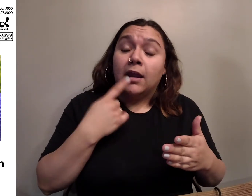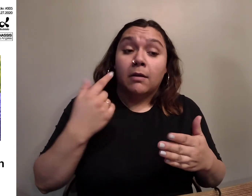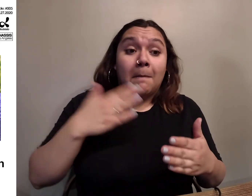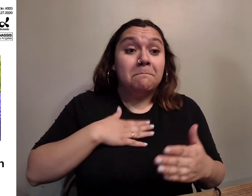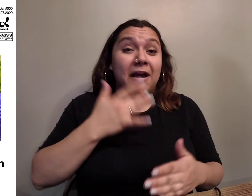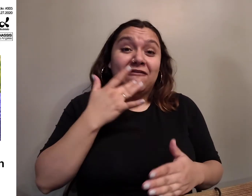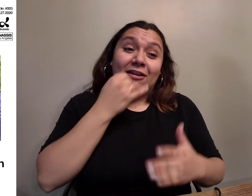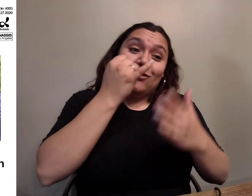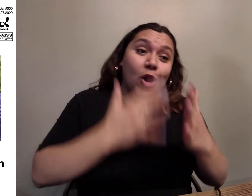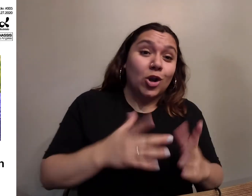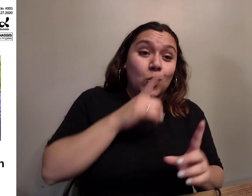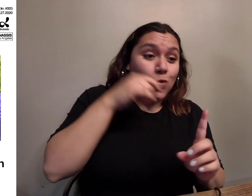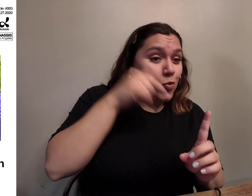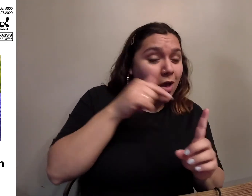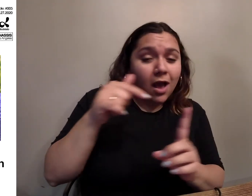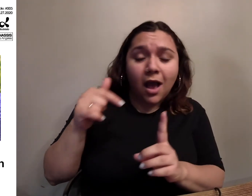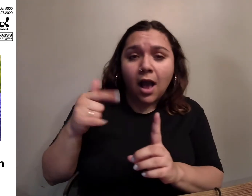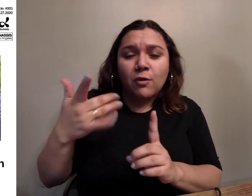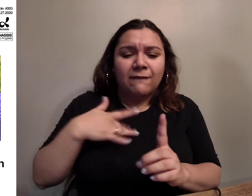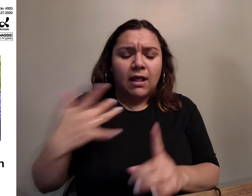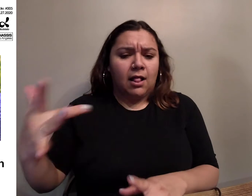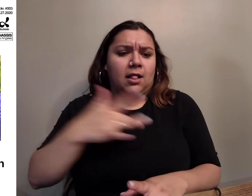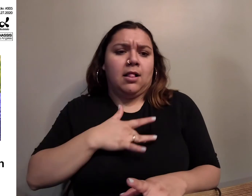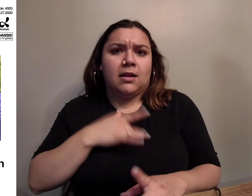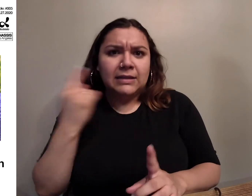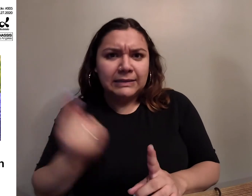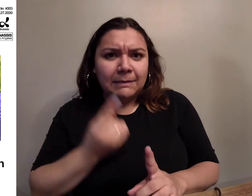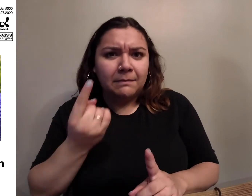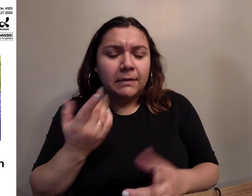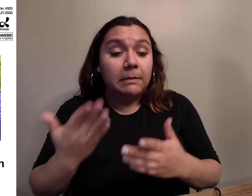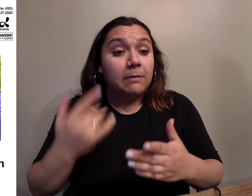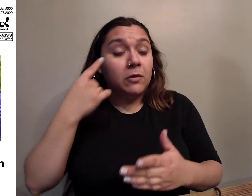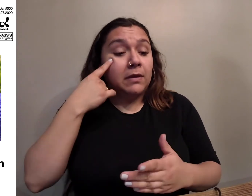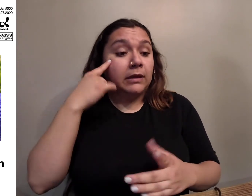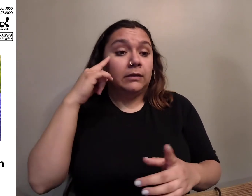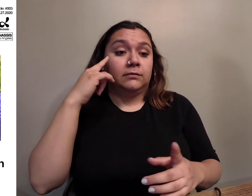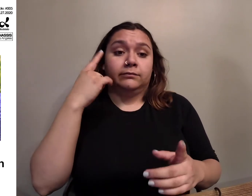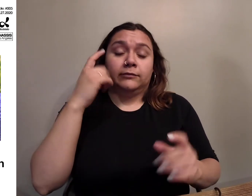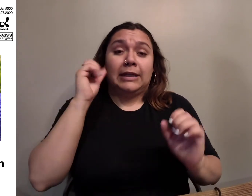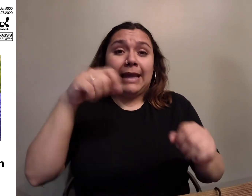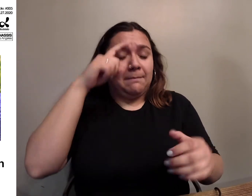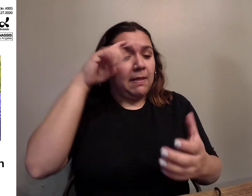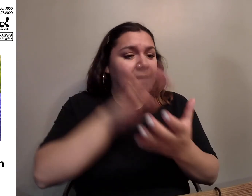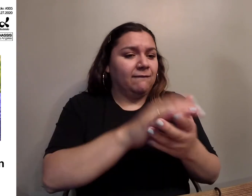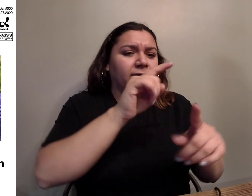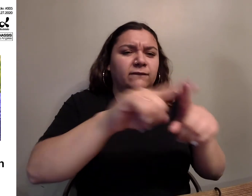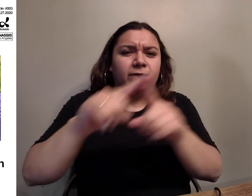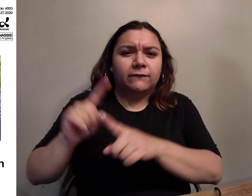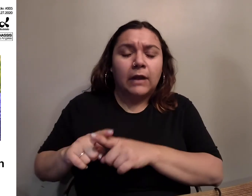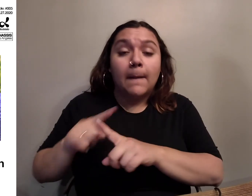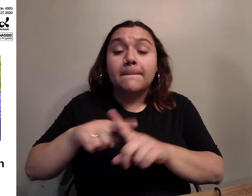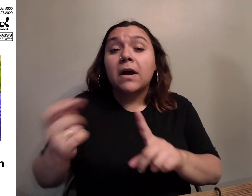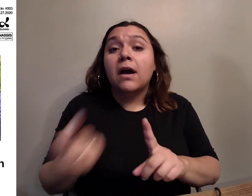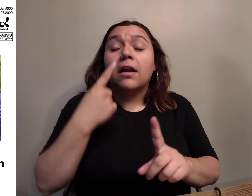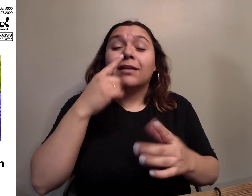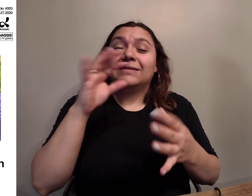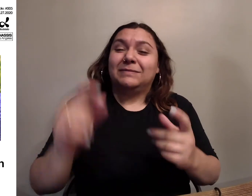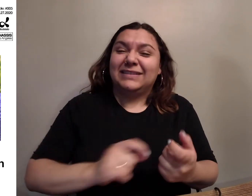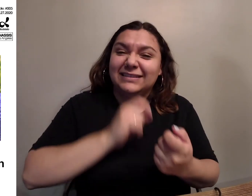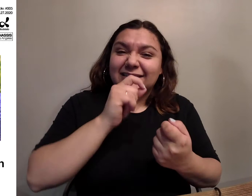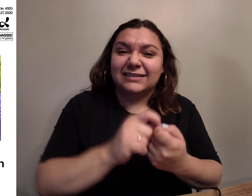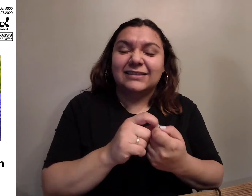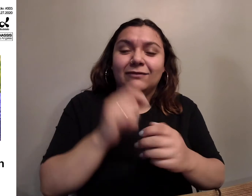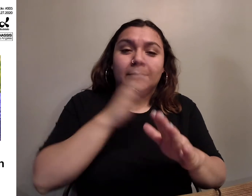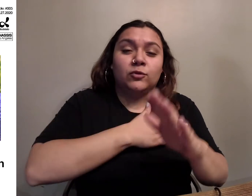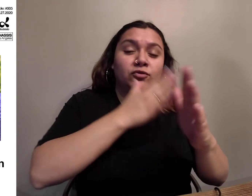or how we're touched by something, or whether we believe something when we hear it or not. But there are certain musicians and certain ways in which